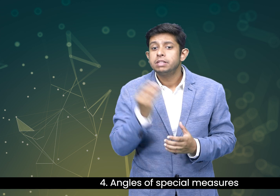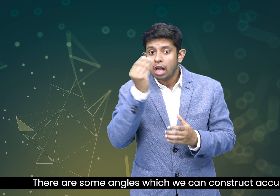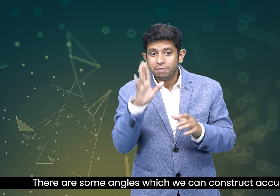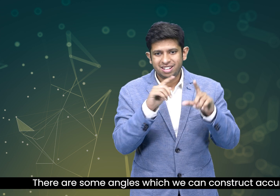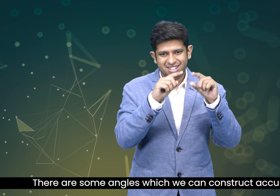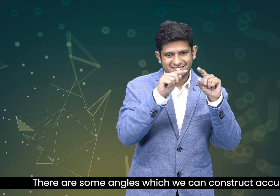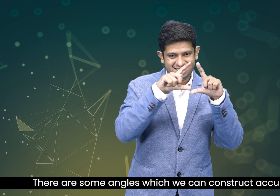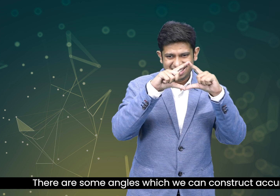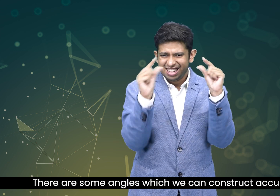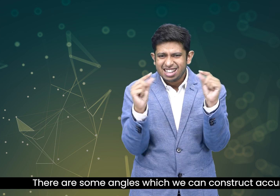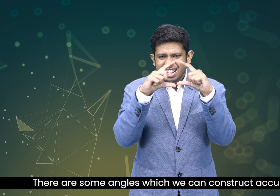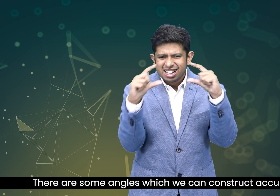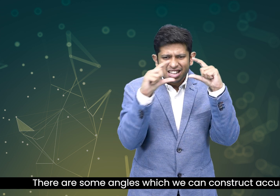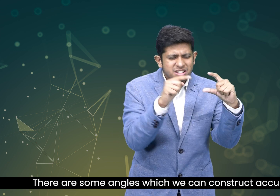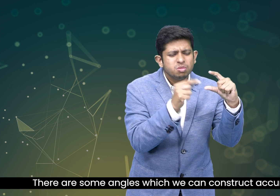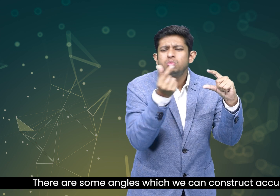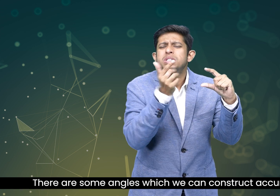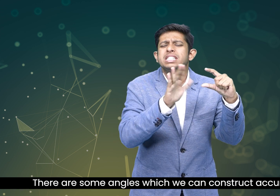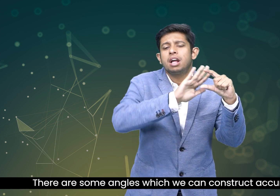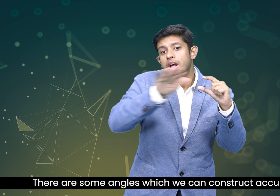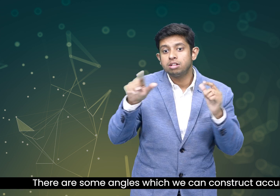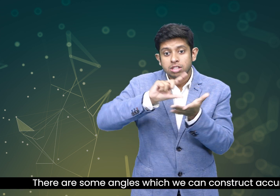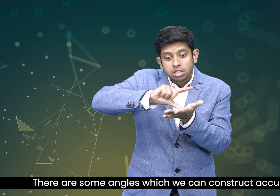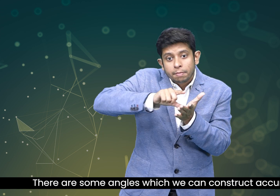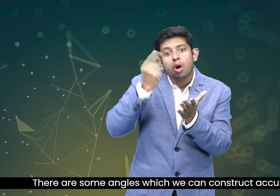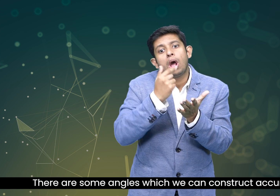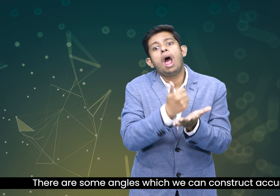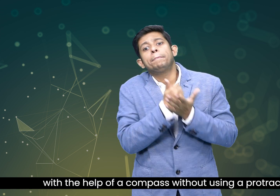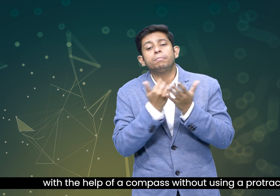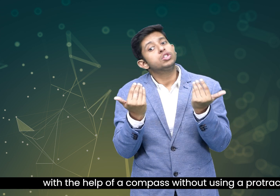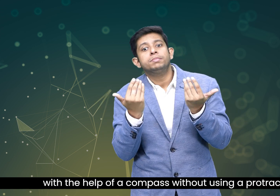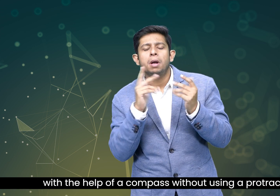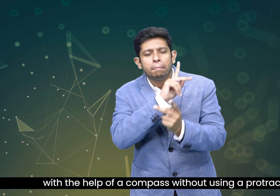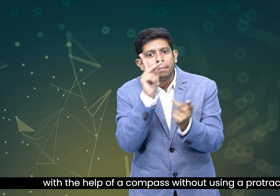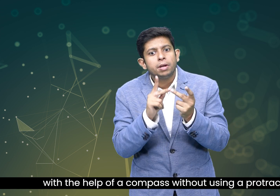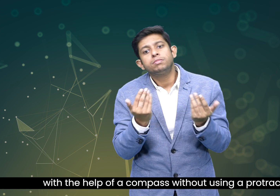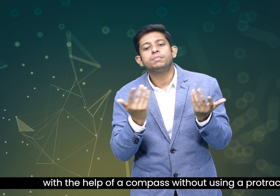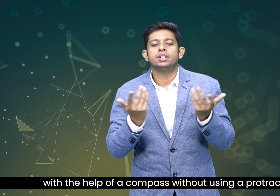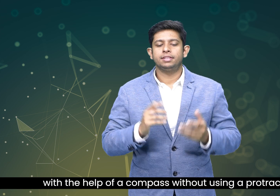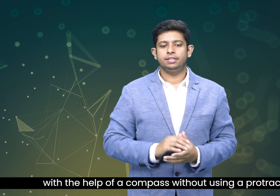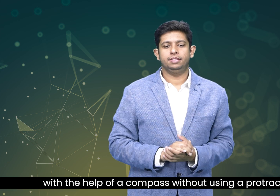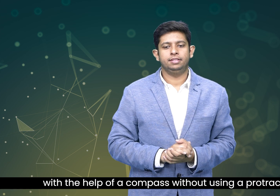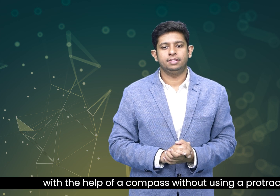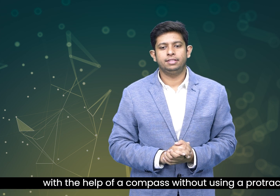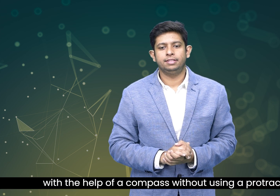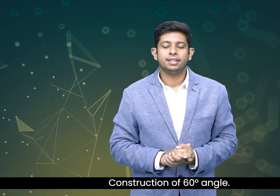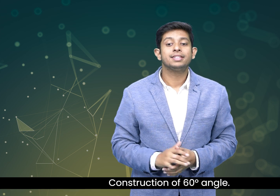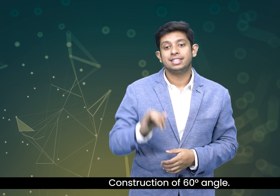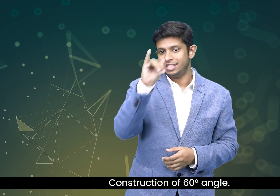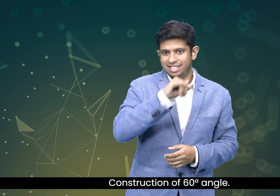There are some angles which we can construct accurately with the help of a compass without using a protractor.